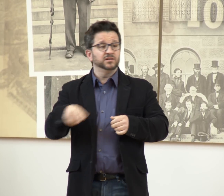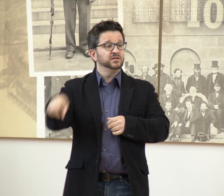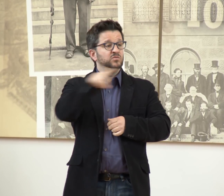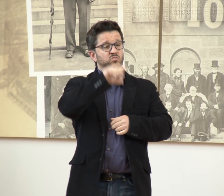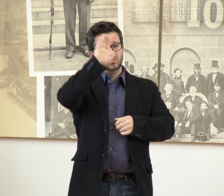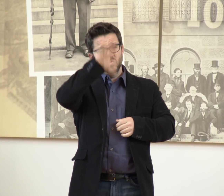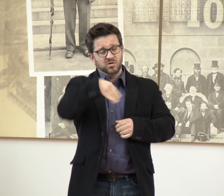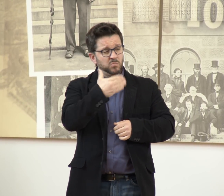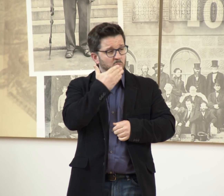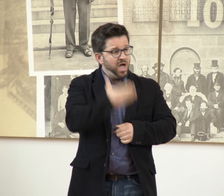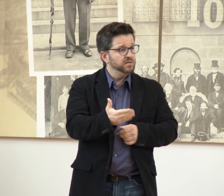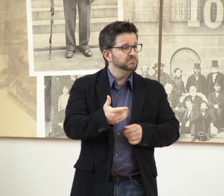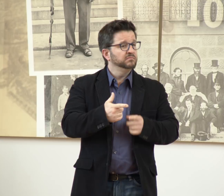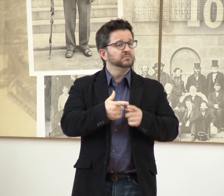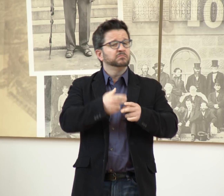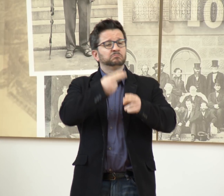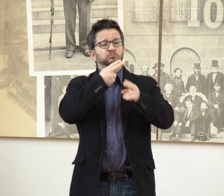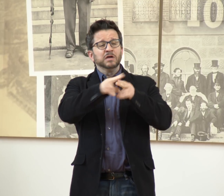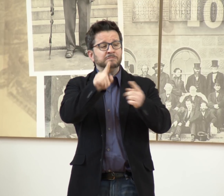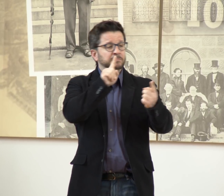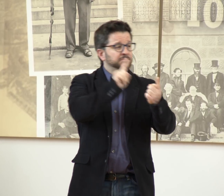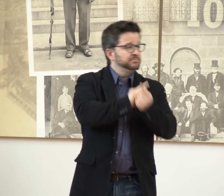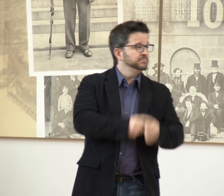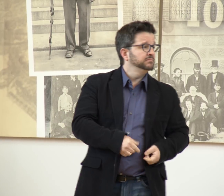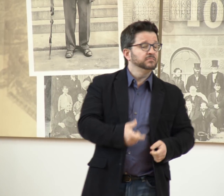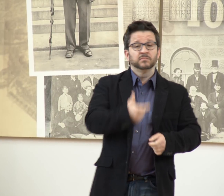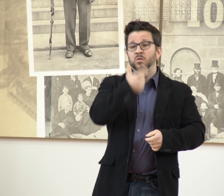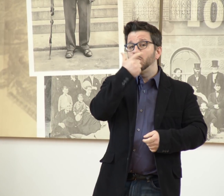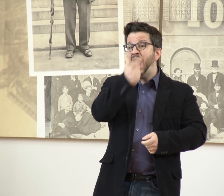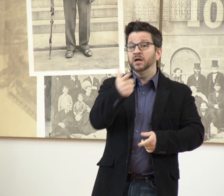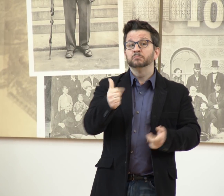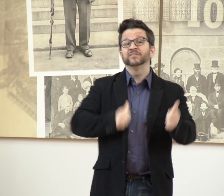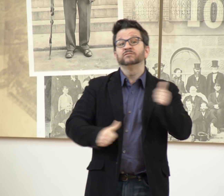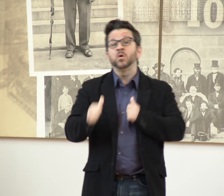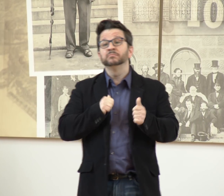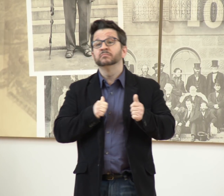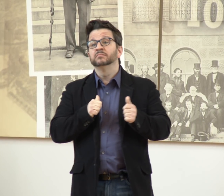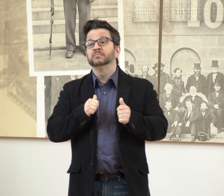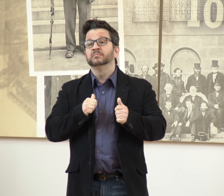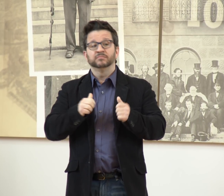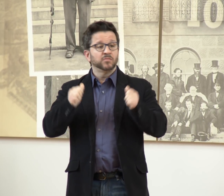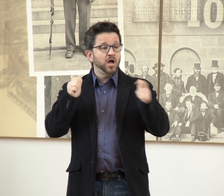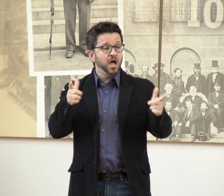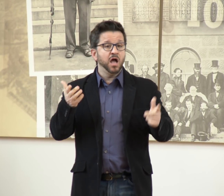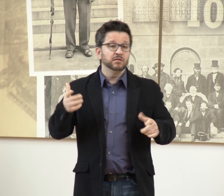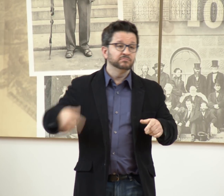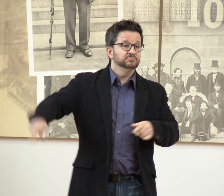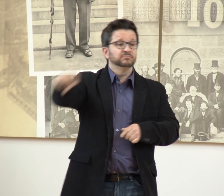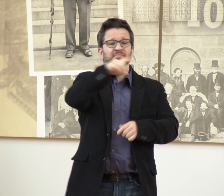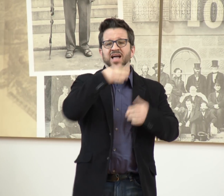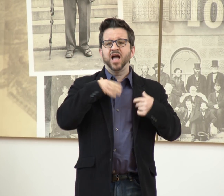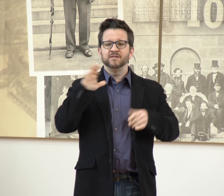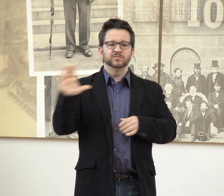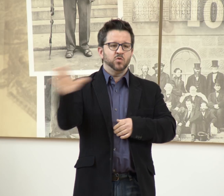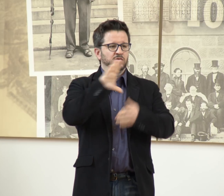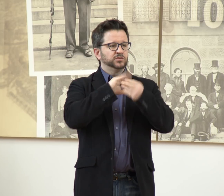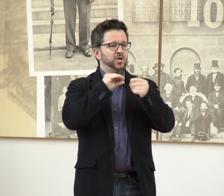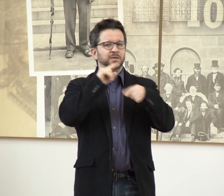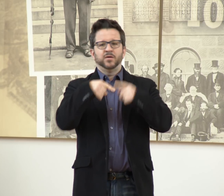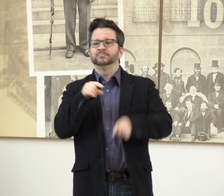understanding who I was as a deaf person. I got to know him well in brief moments. I saw him perform a number of times,